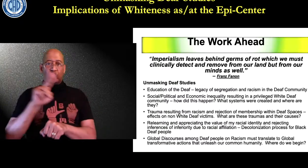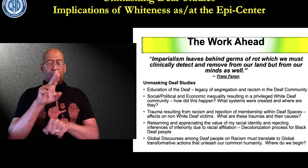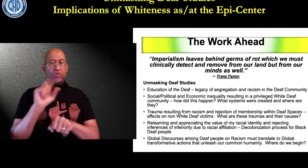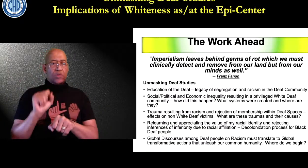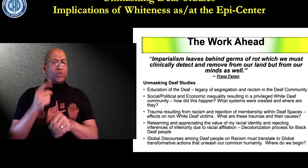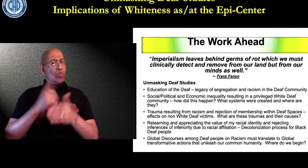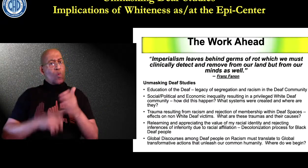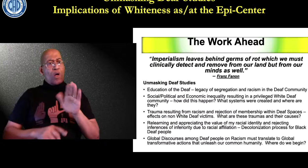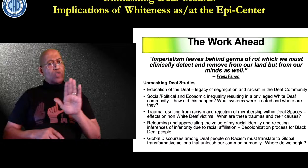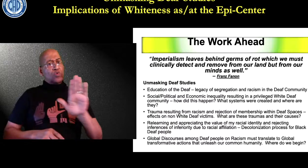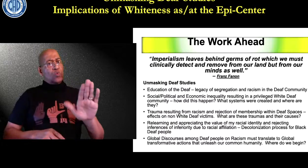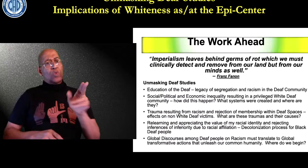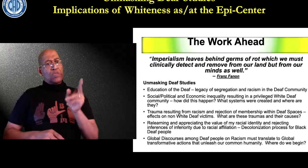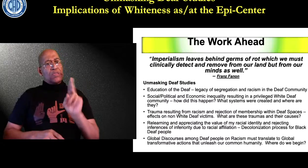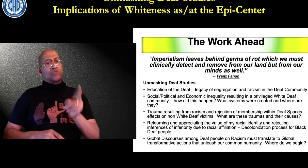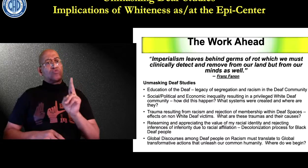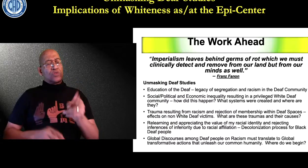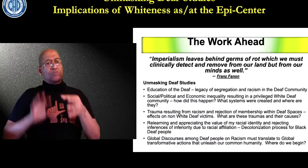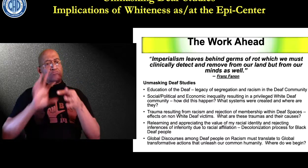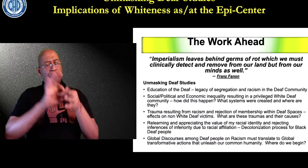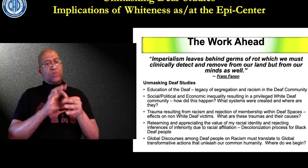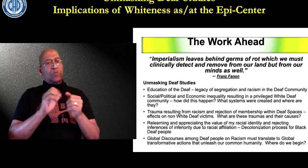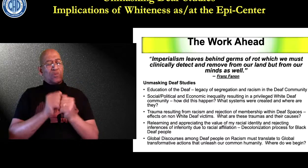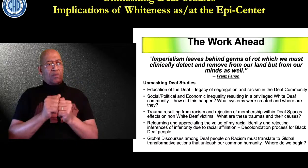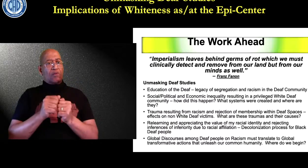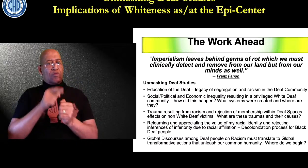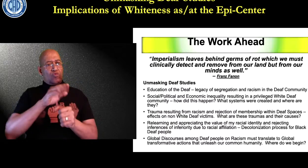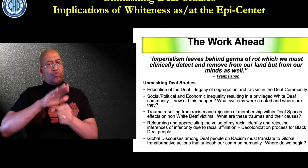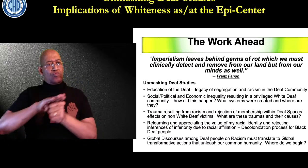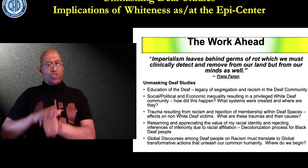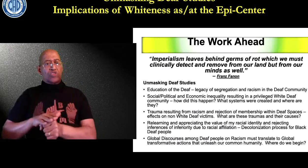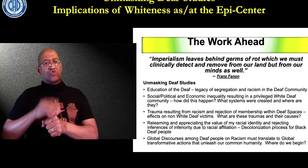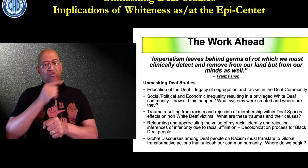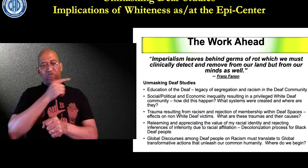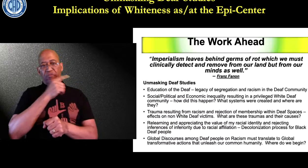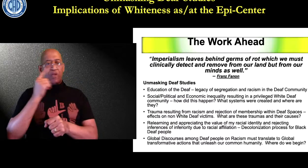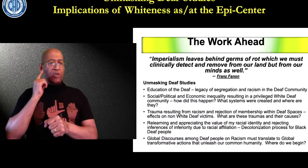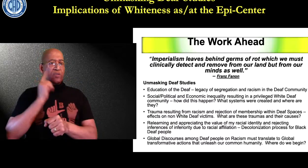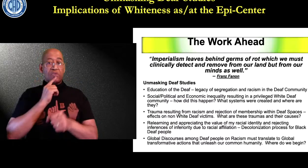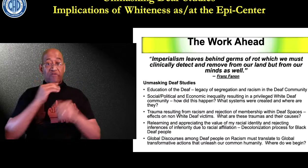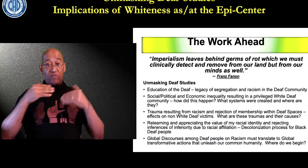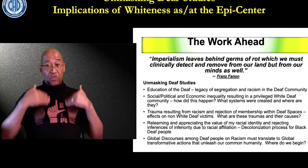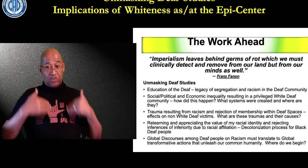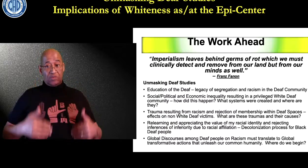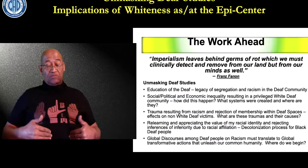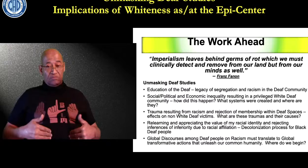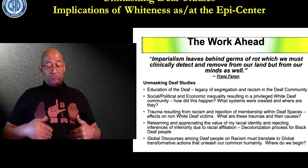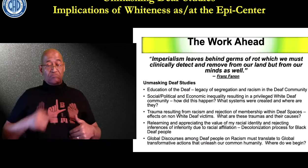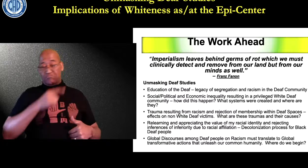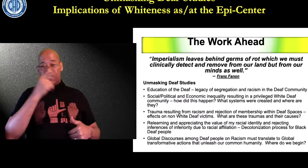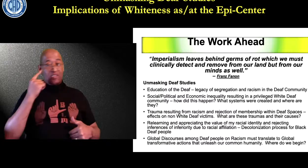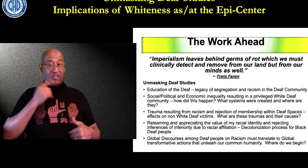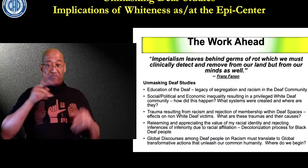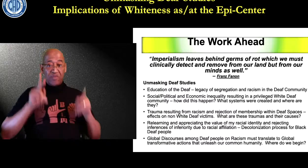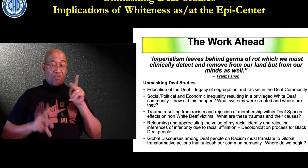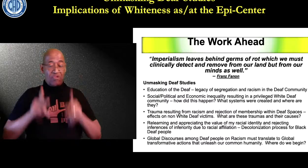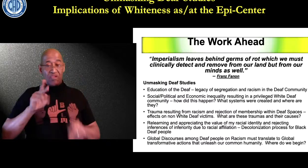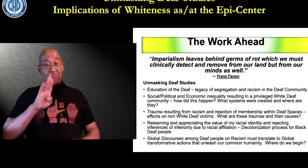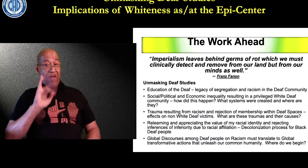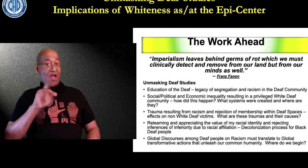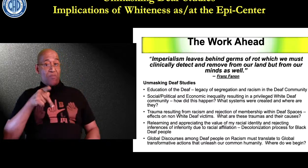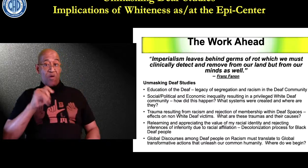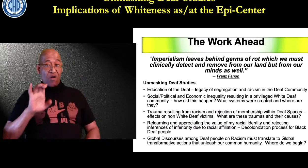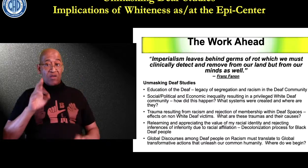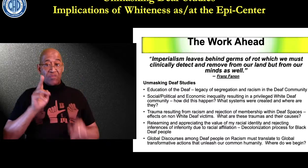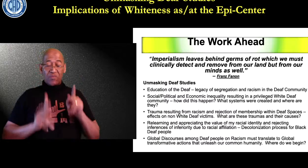Street. And as far as with the institutes and in the US, the history relating to that, the oppression, Black deaf